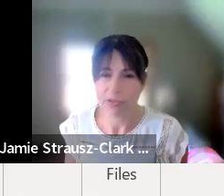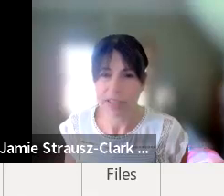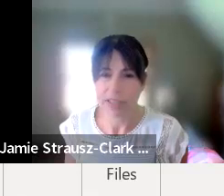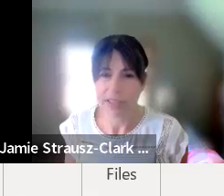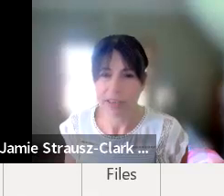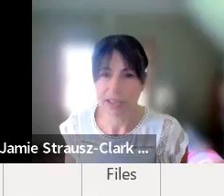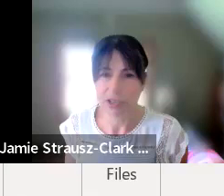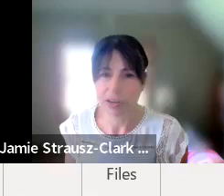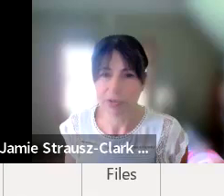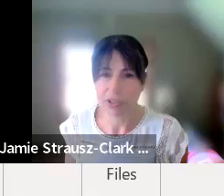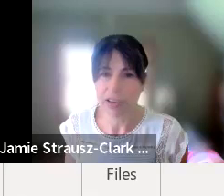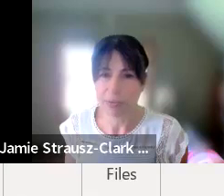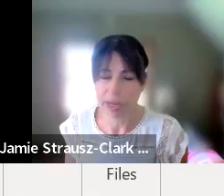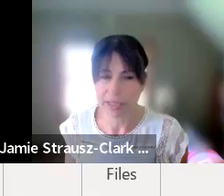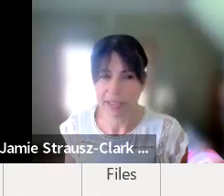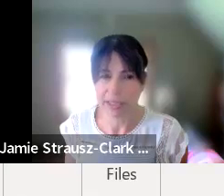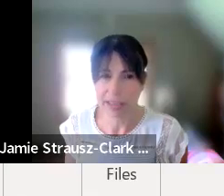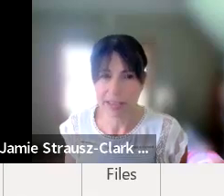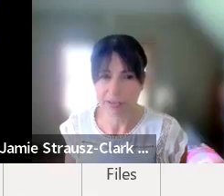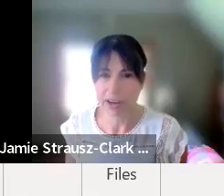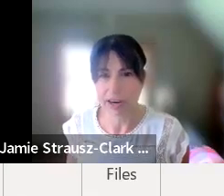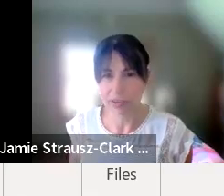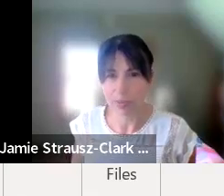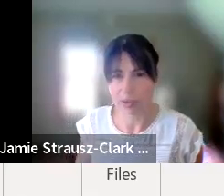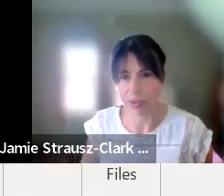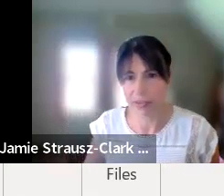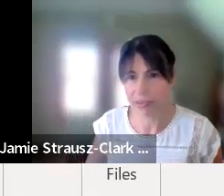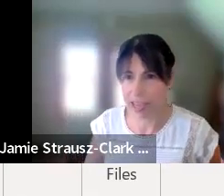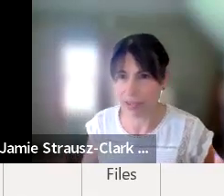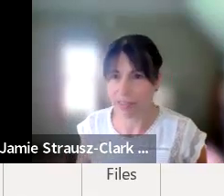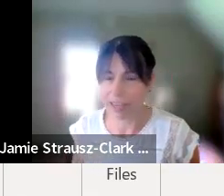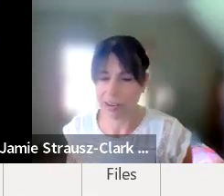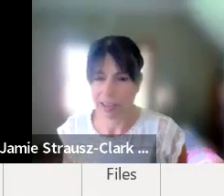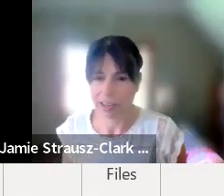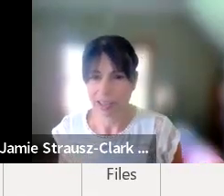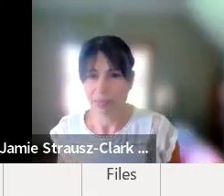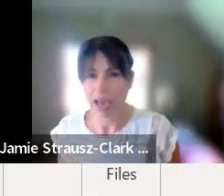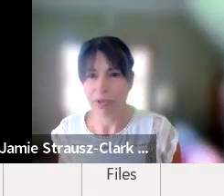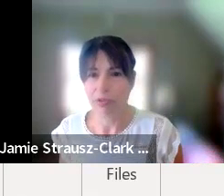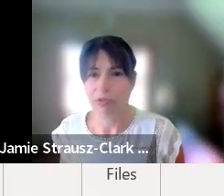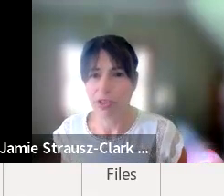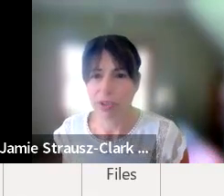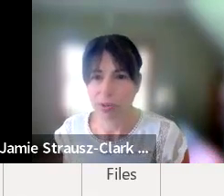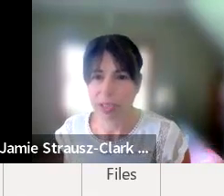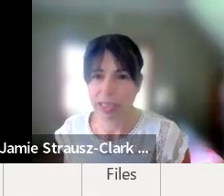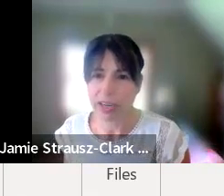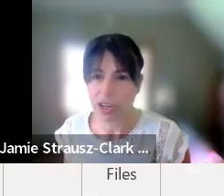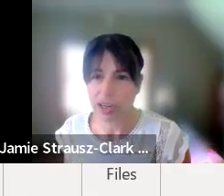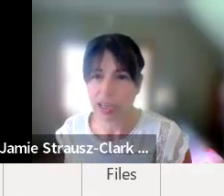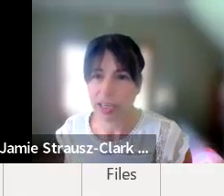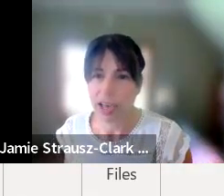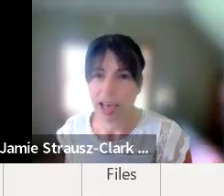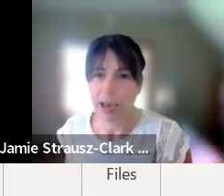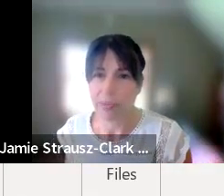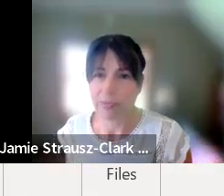for services on a 24/7 basis. I think the firehouse model that Matt was referring to in his